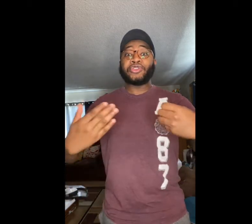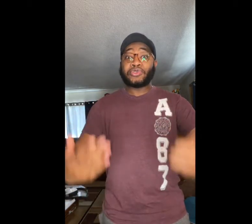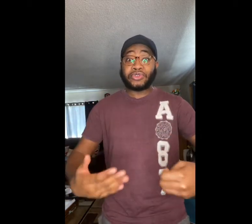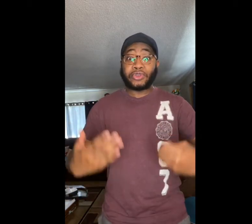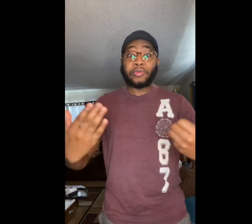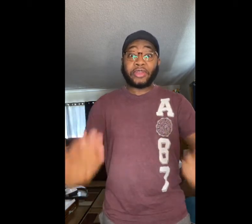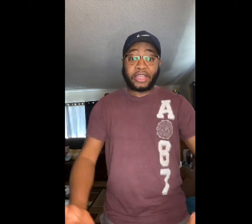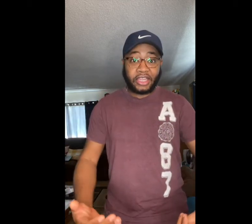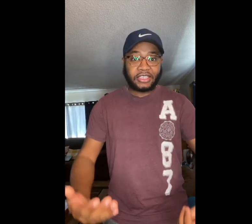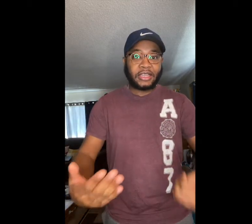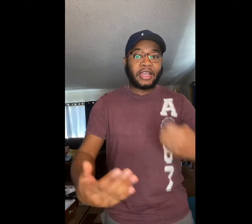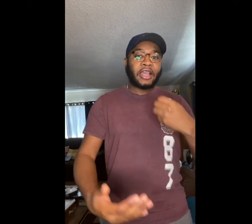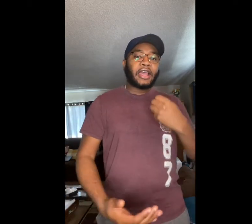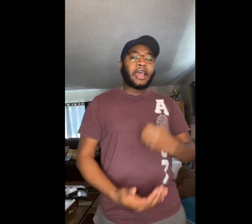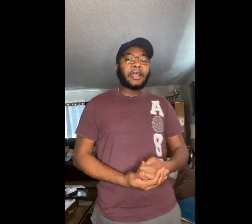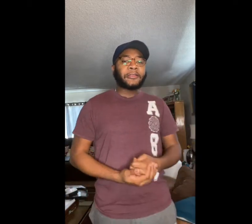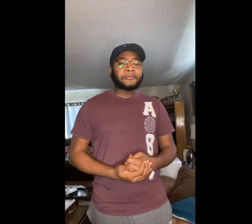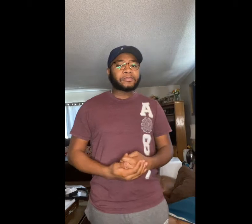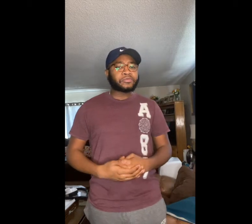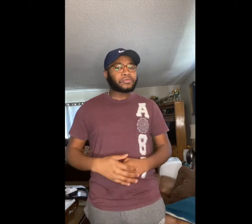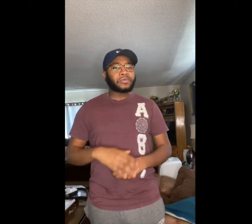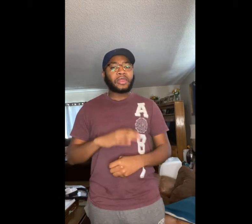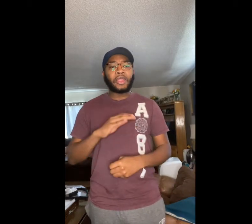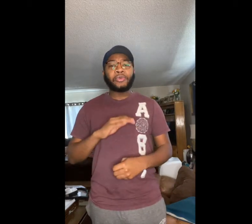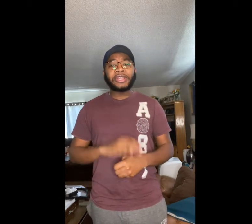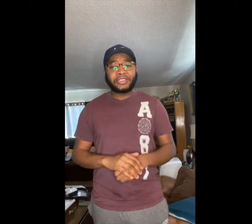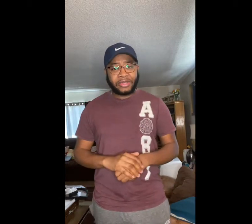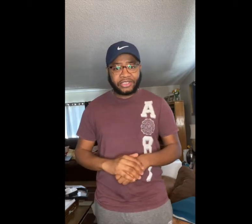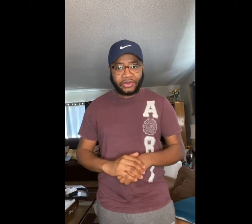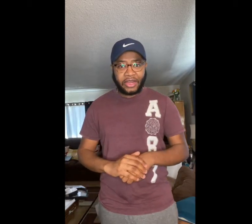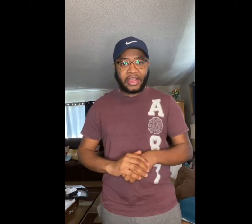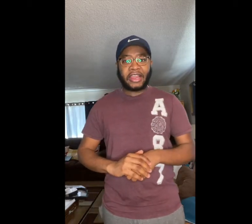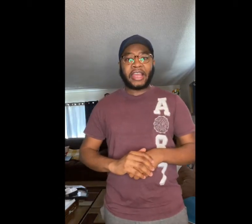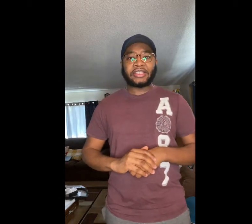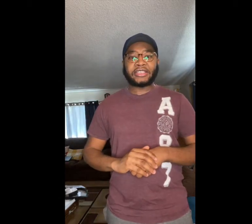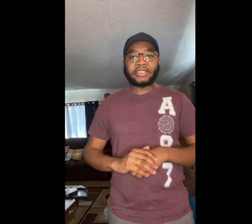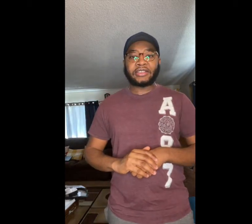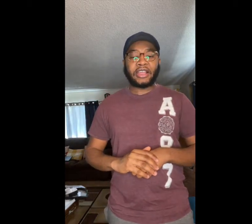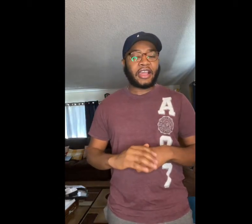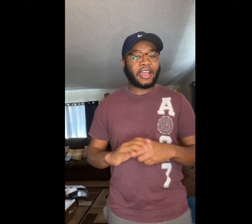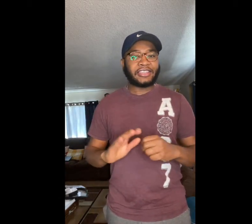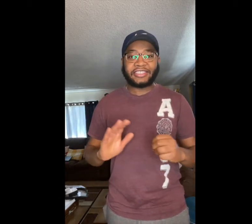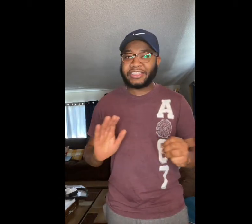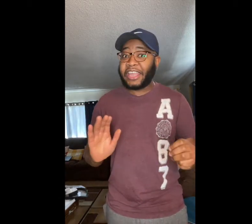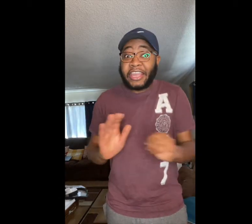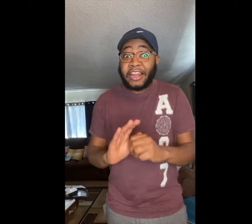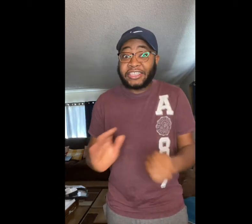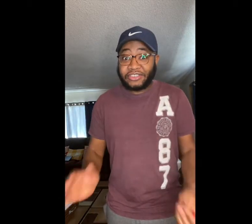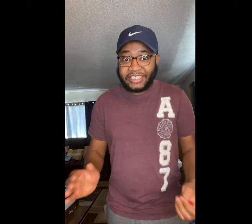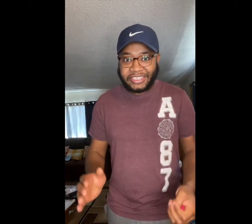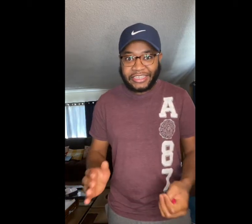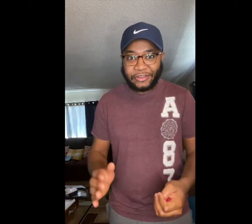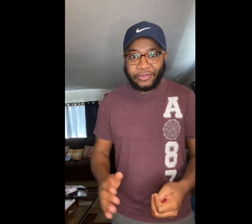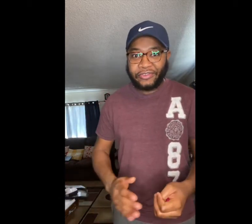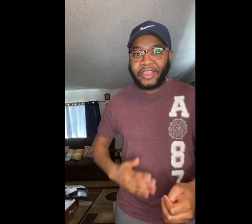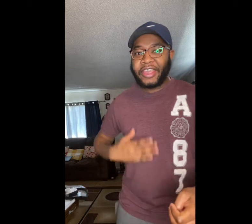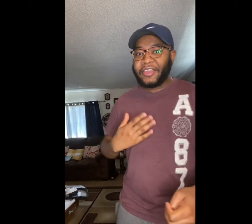to communicate. And we need to make sure that, I cannot stress this enough,